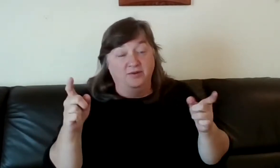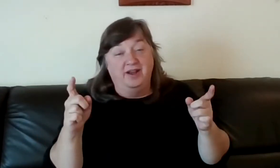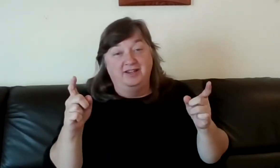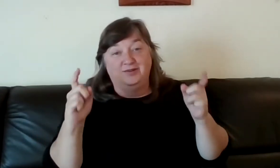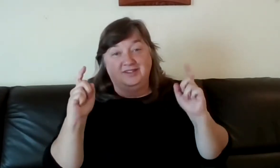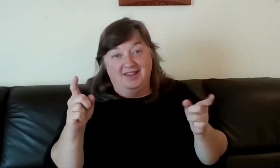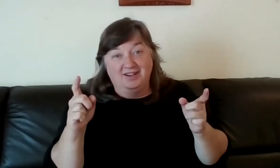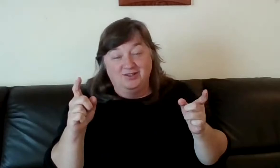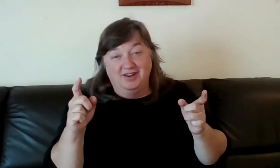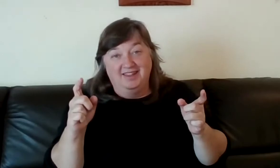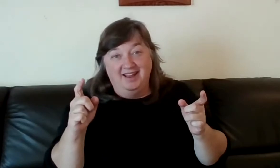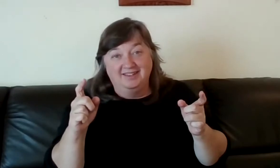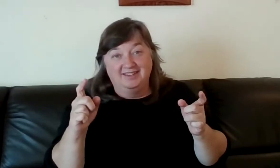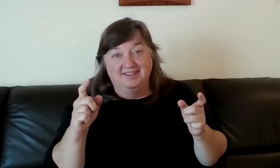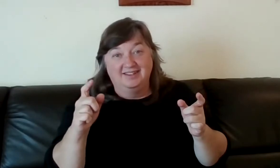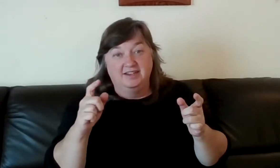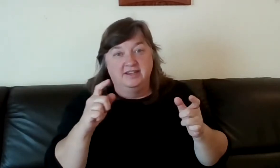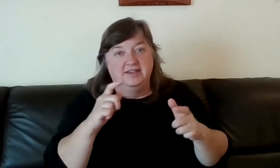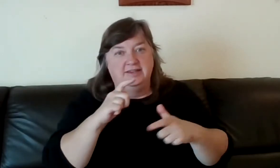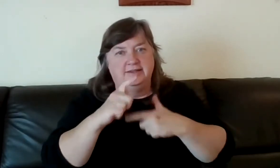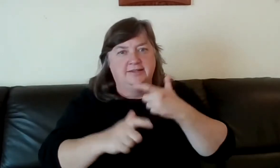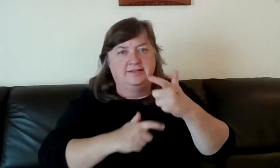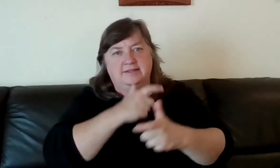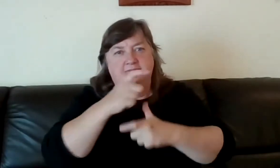Another way to exaggerate that is